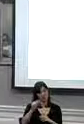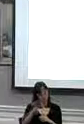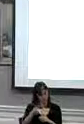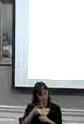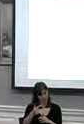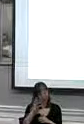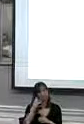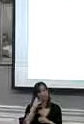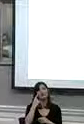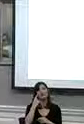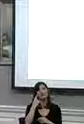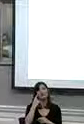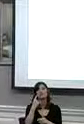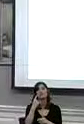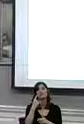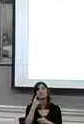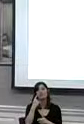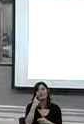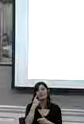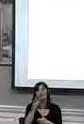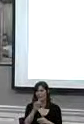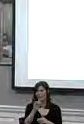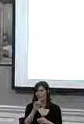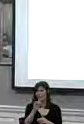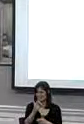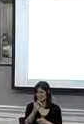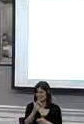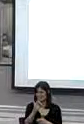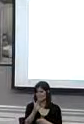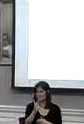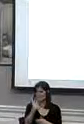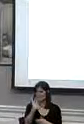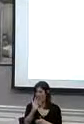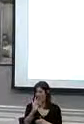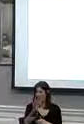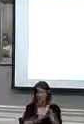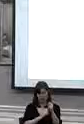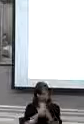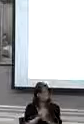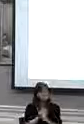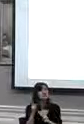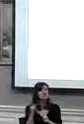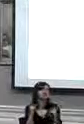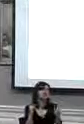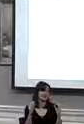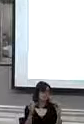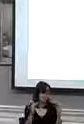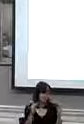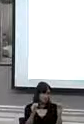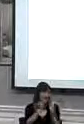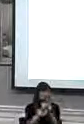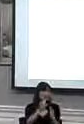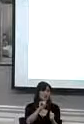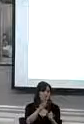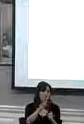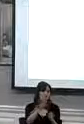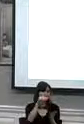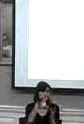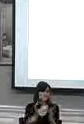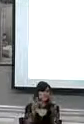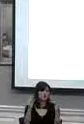2008-09 year, and is currently co-teaching a course, Tools for Human Rights Practitioners, with the Carr Centre Director, Charlie